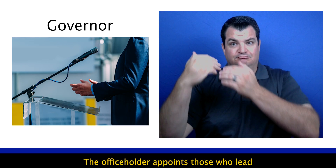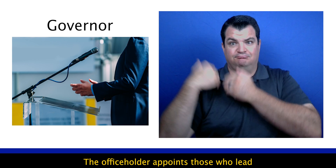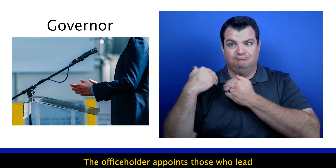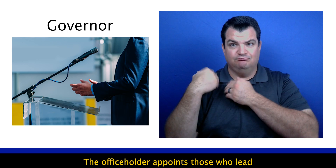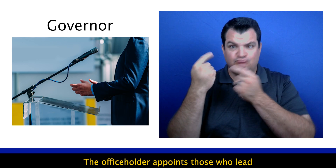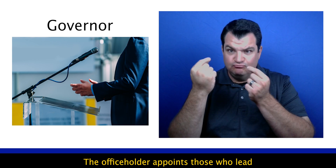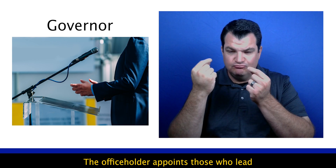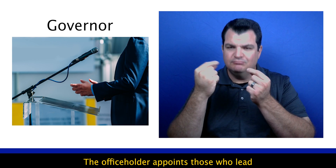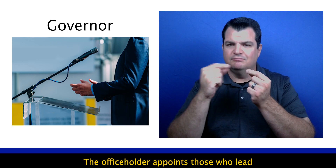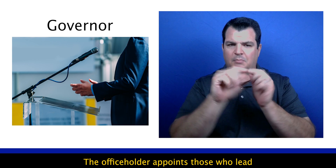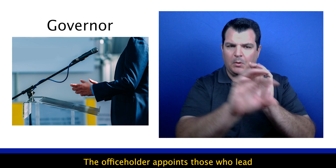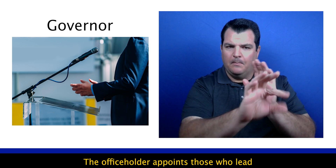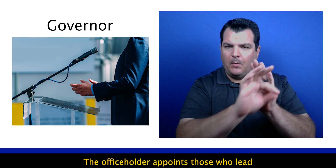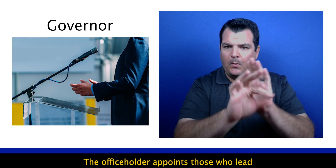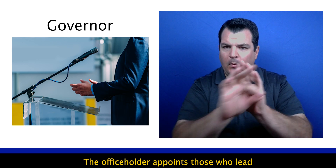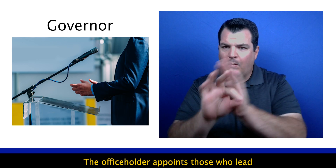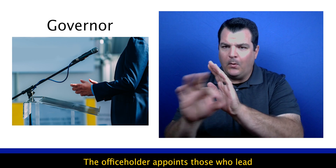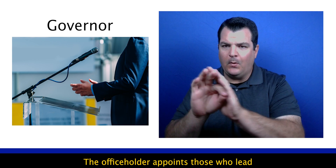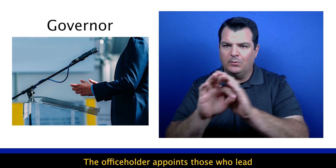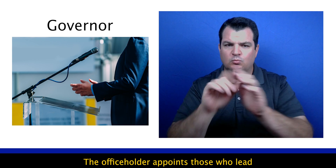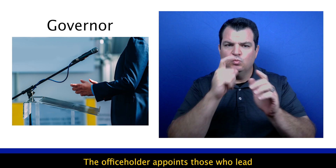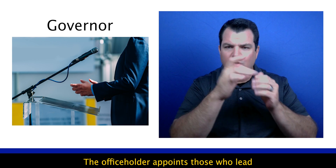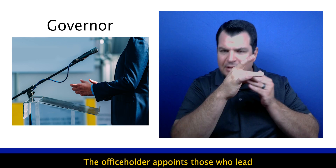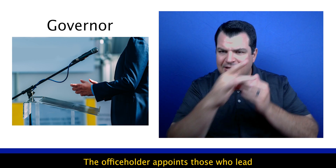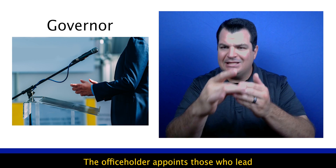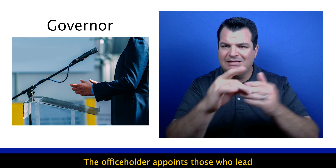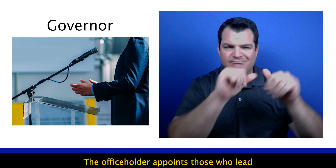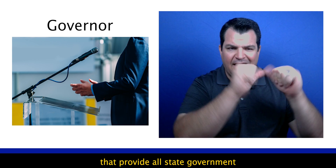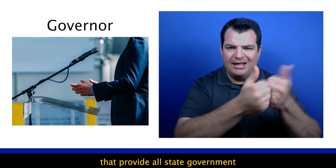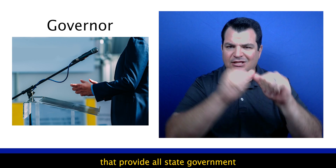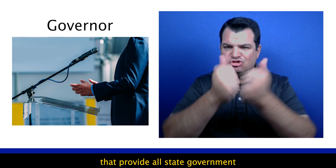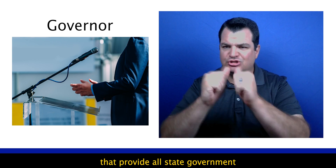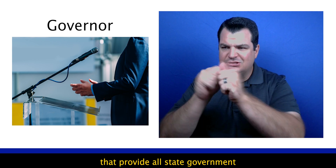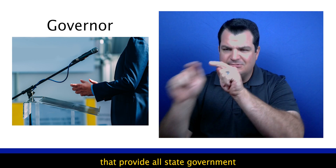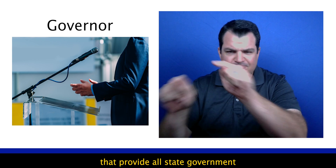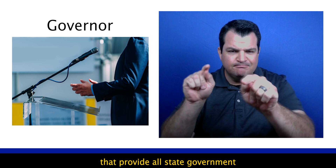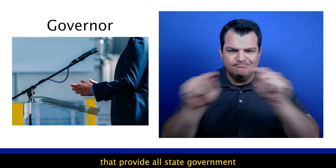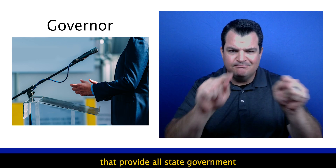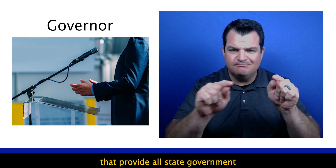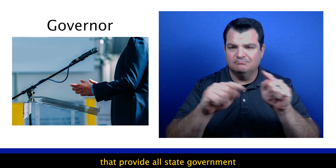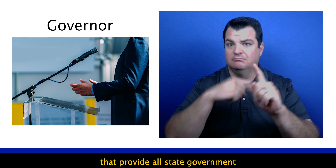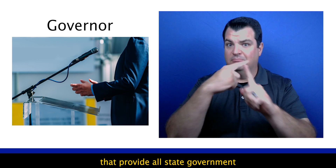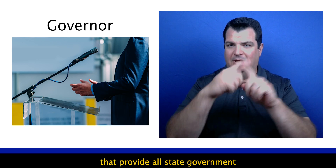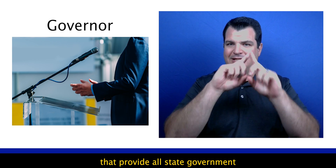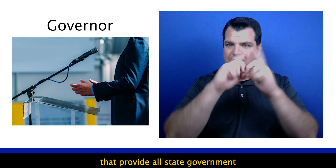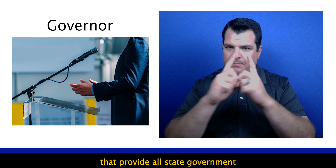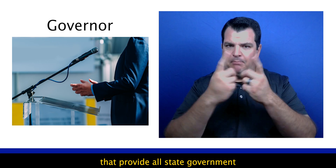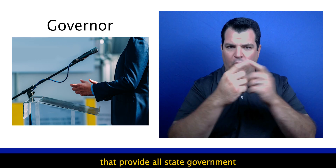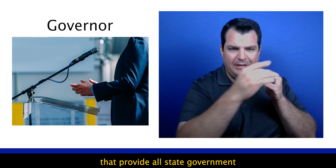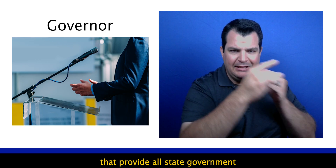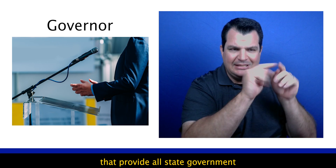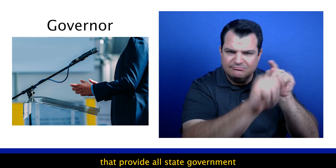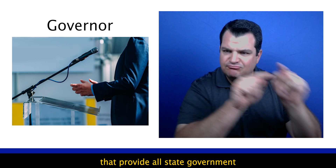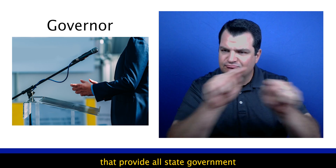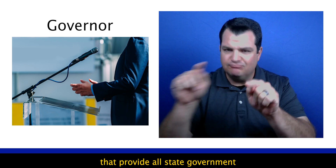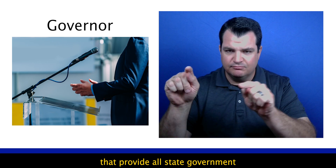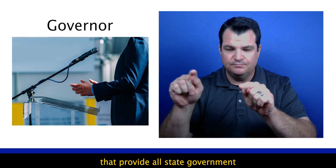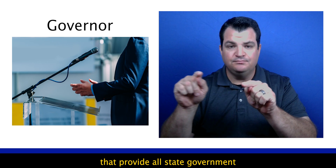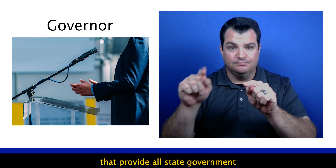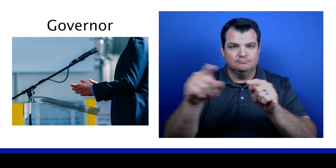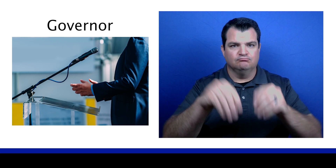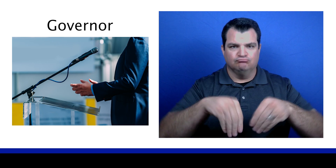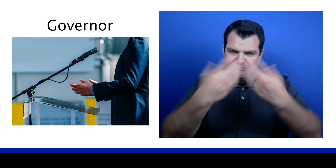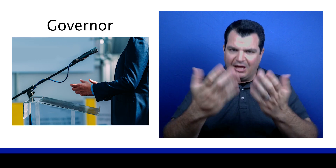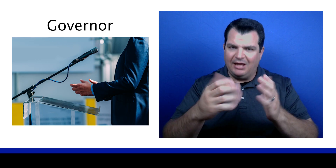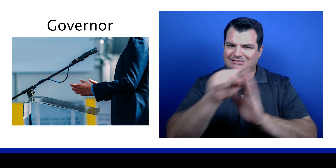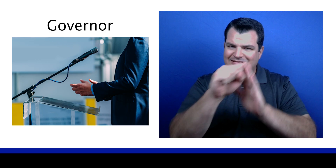The office holder appoints those who lead the agencies and departments that provide all state government services, as well as state